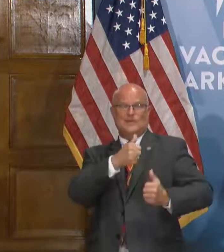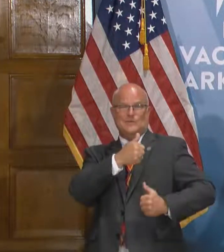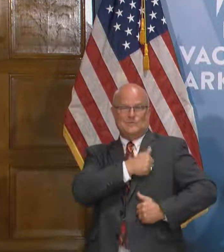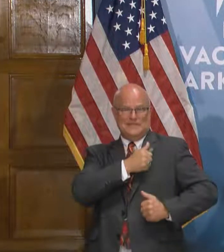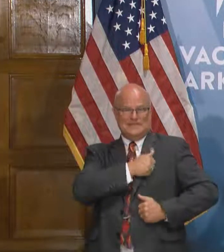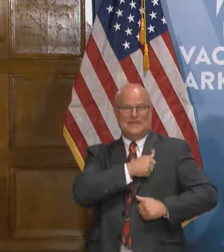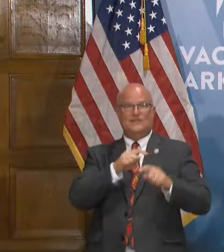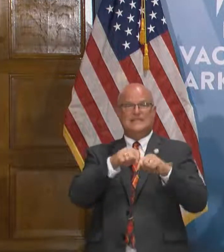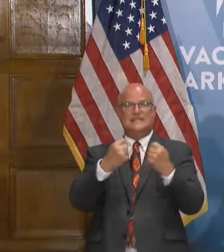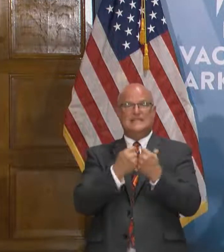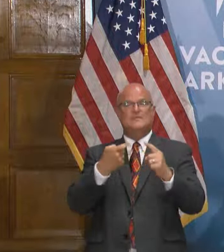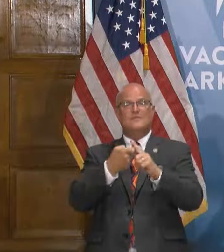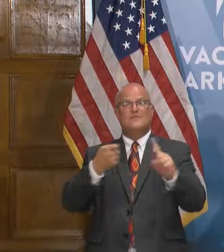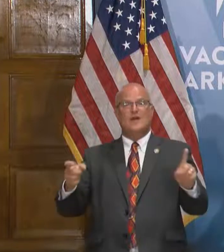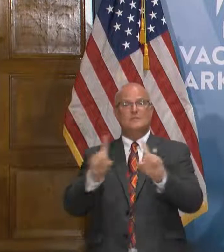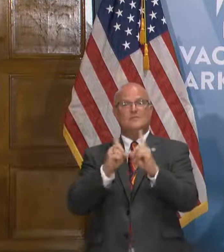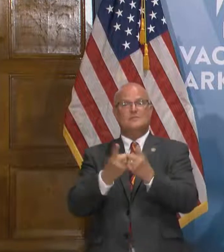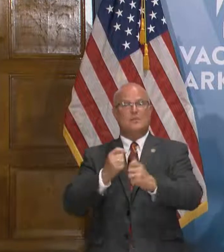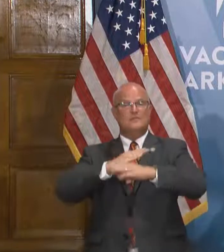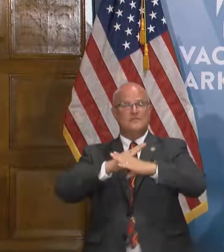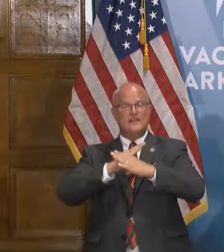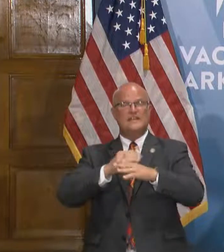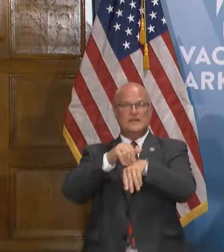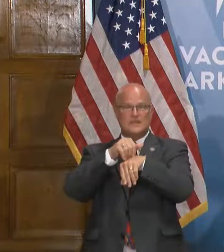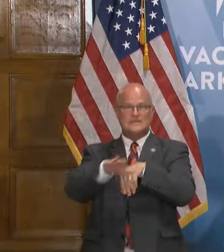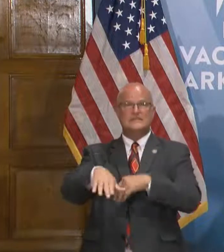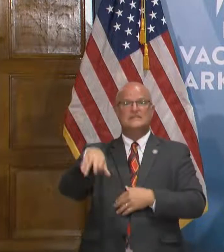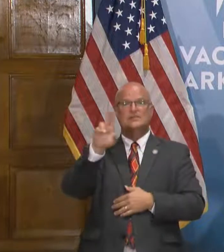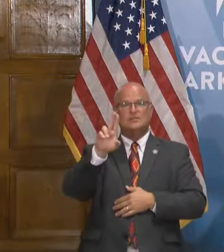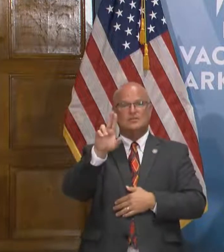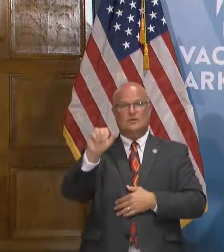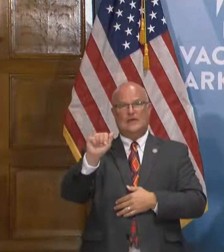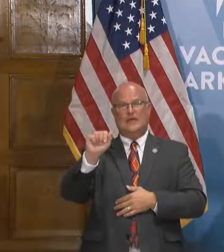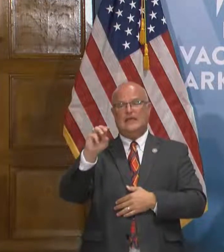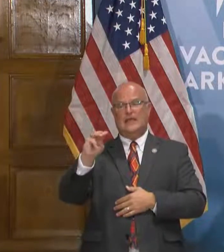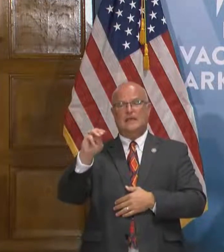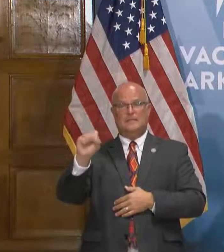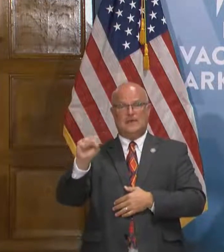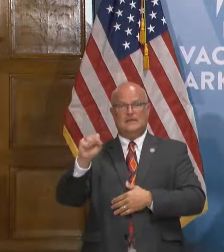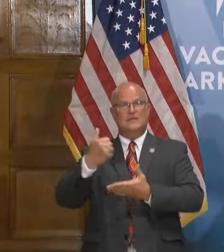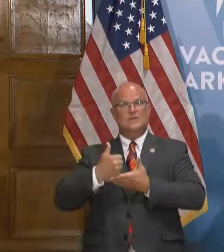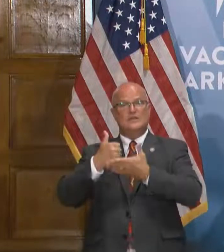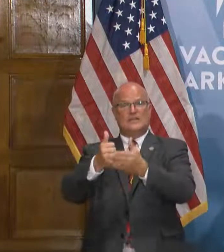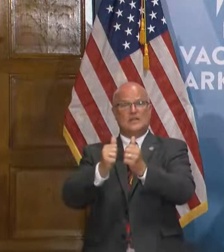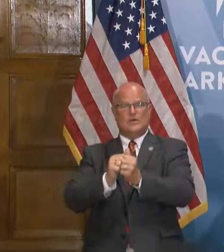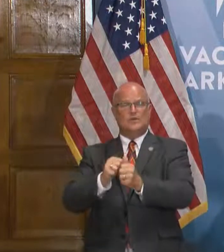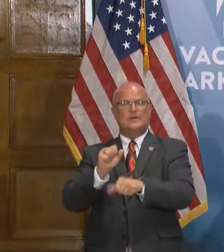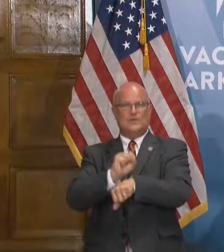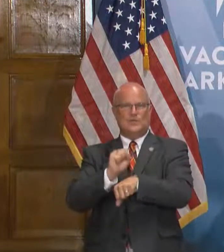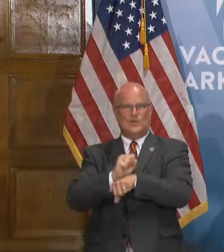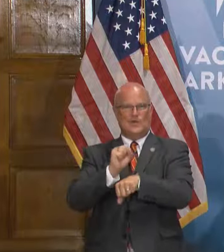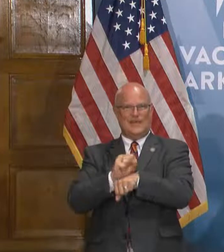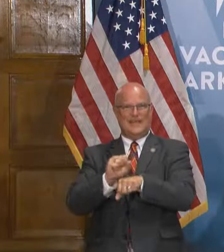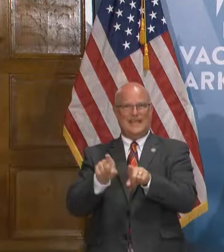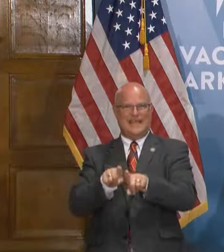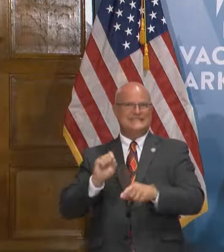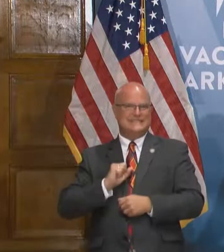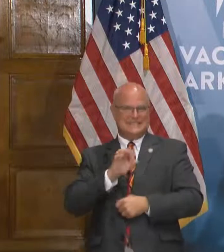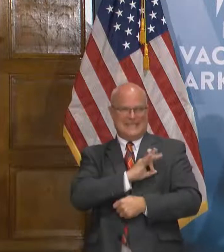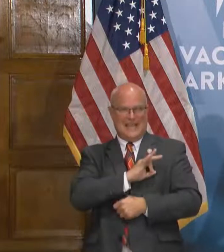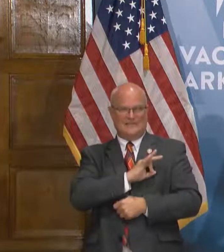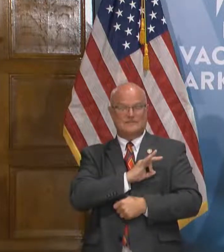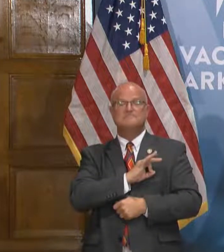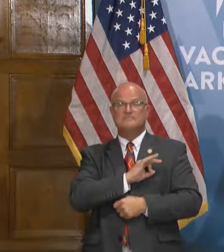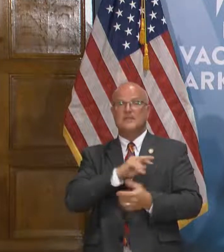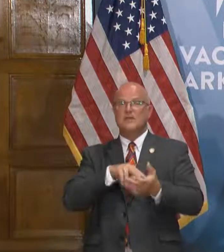the Department of Defense that will be sent to UAMS to assist with staffing needs. This consists